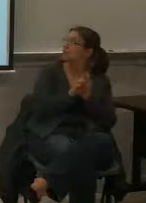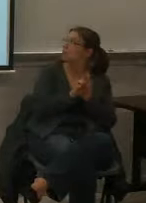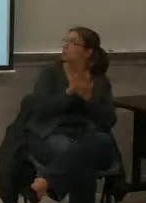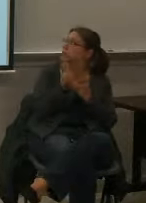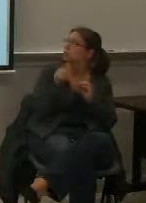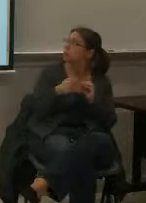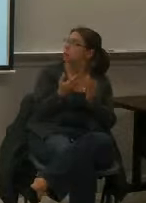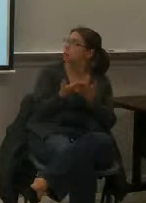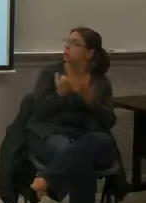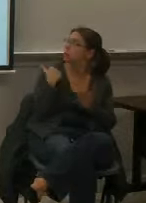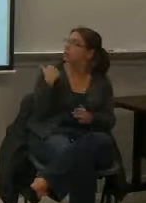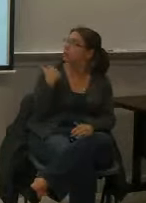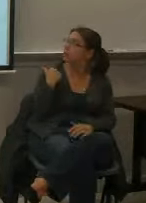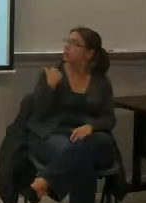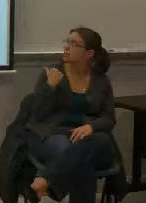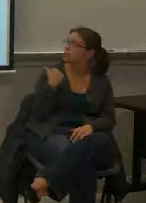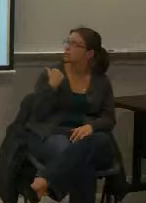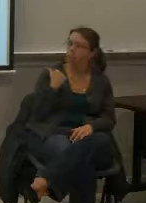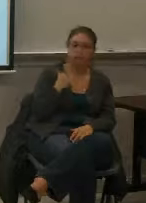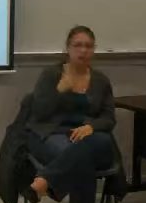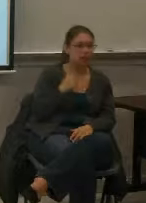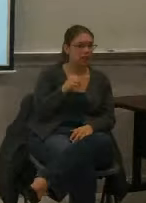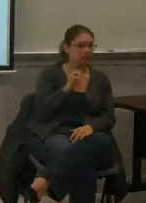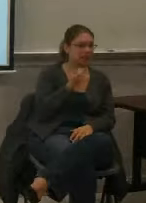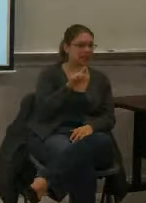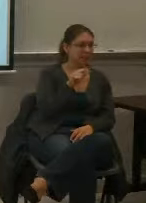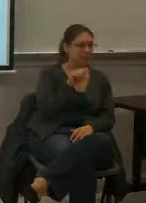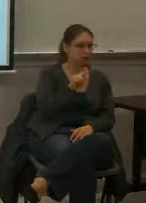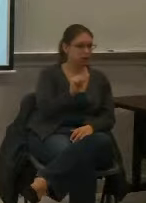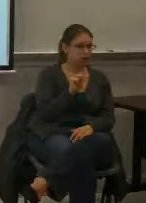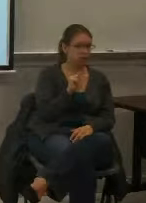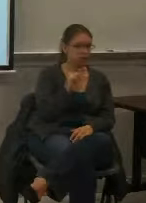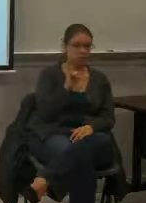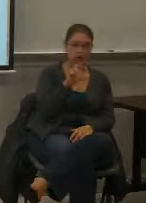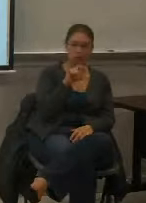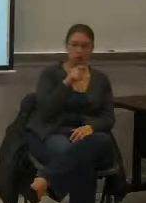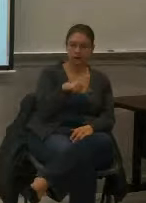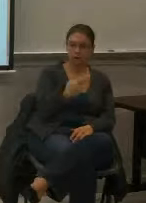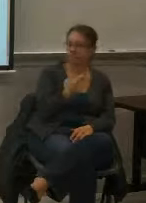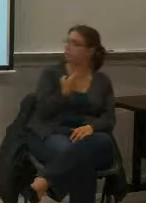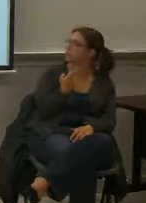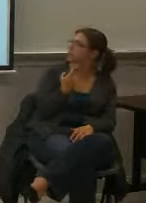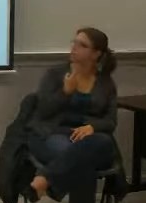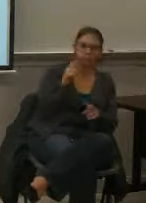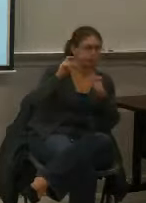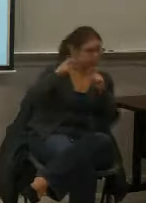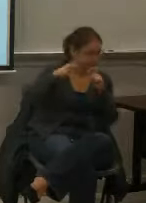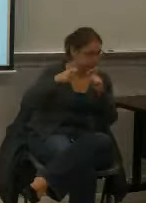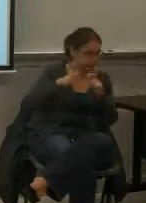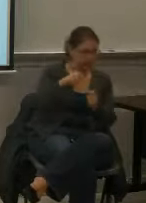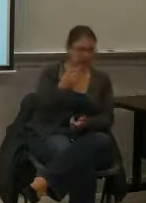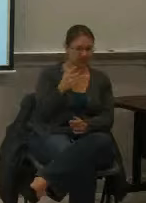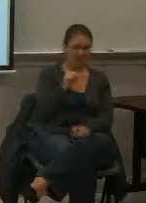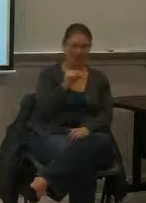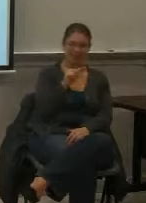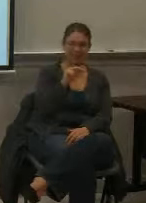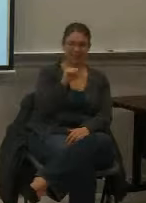talked about before. This is a scanning electron micrograph. This is a heterocyst of a cyanobacteria, probably an Anabaena